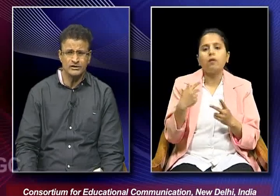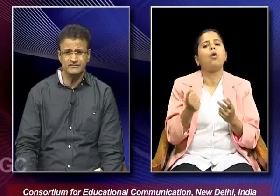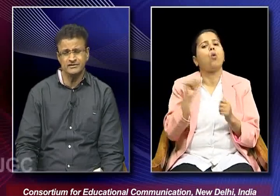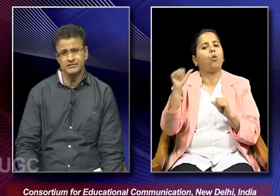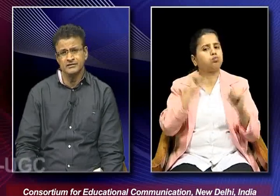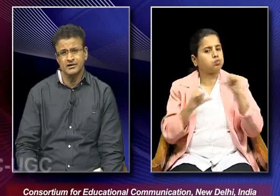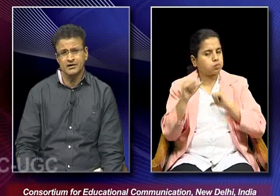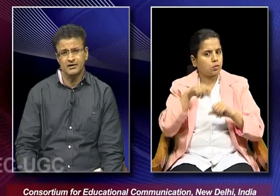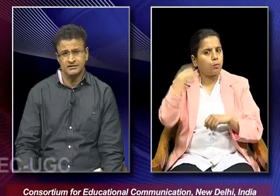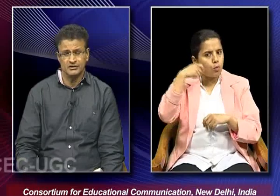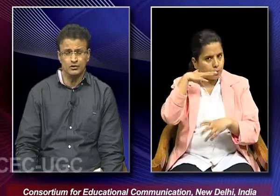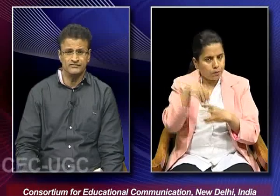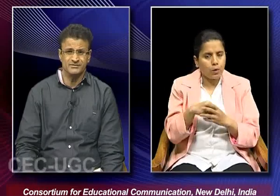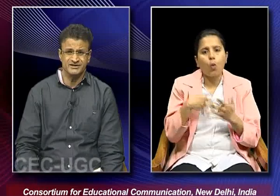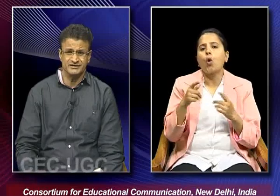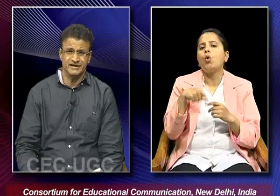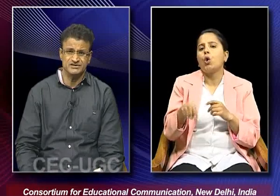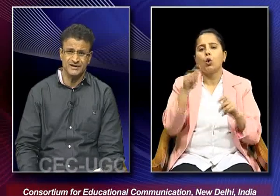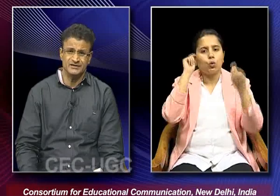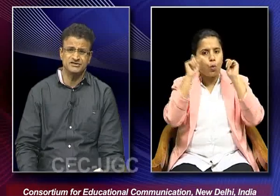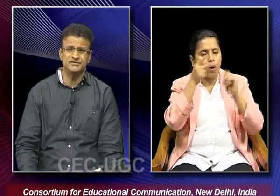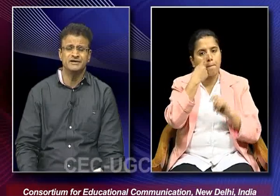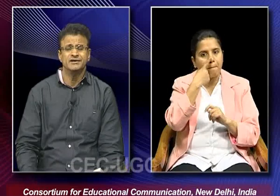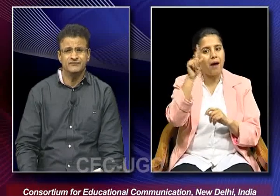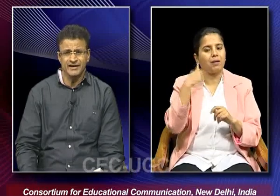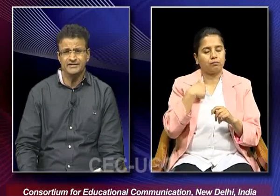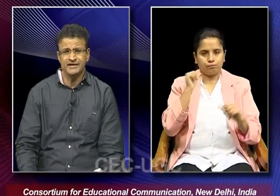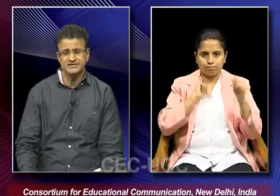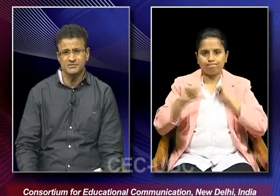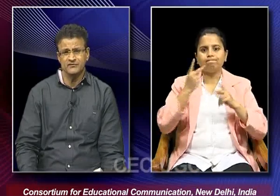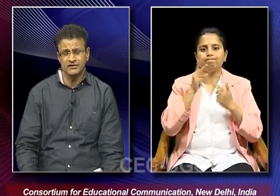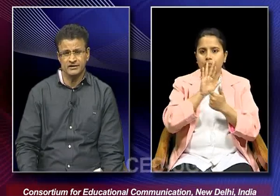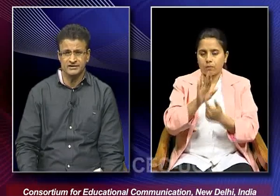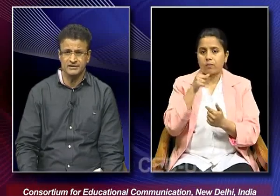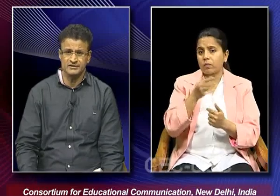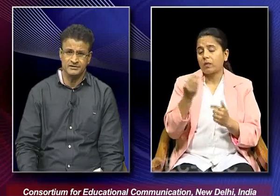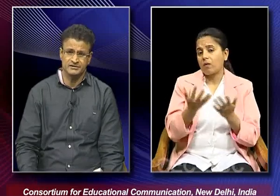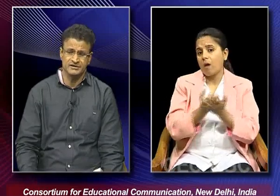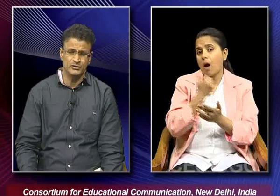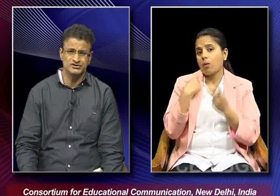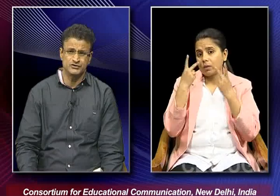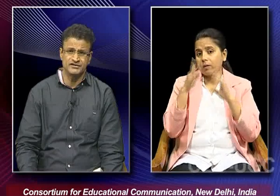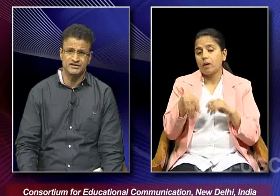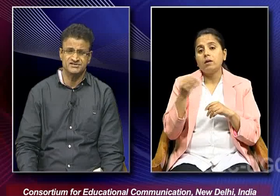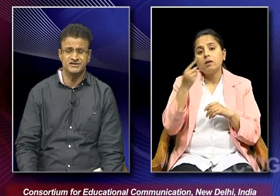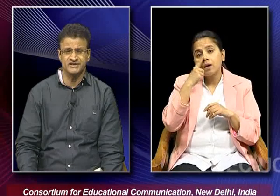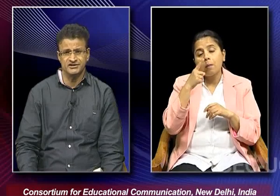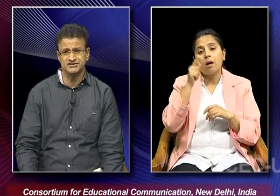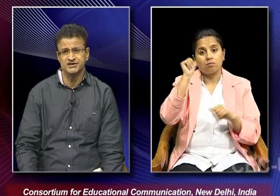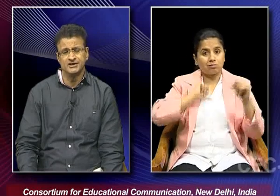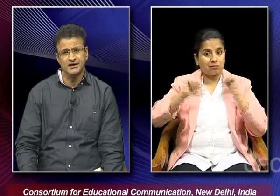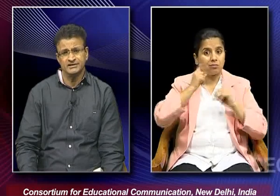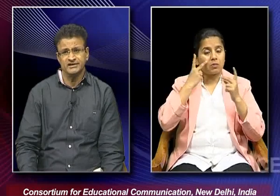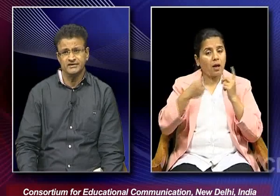or even the role of the mother as well, which we find that some of the heroines of the